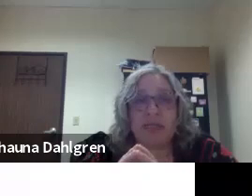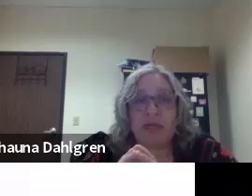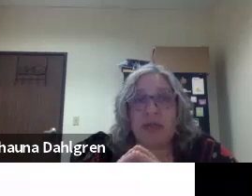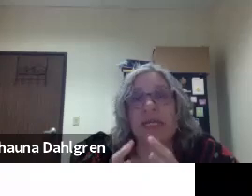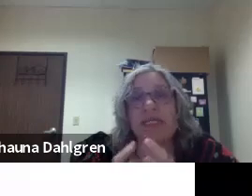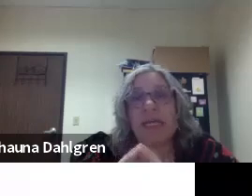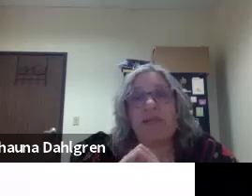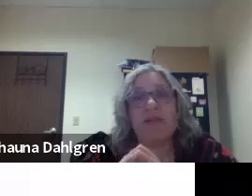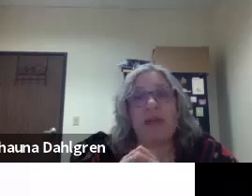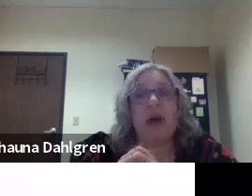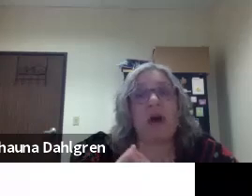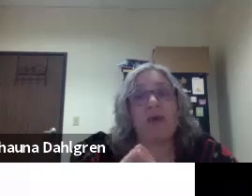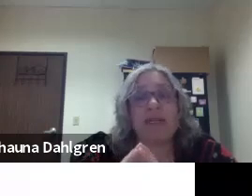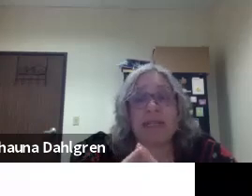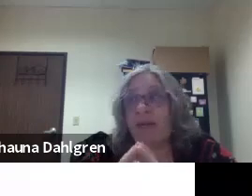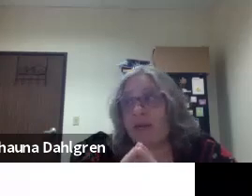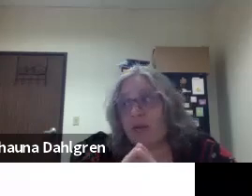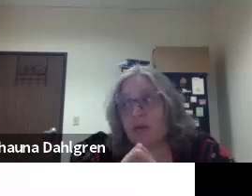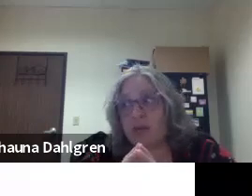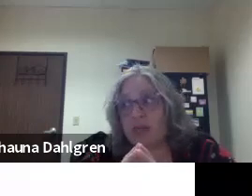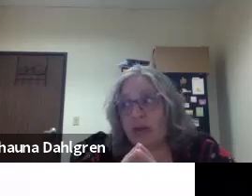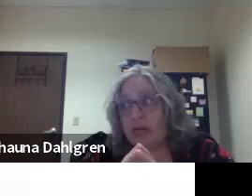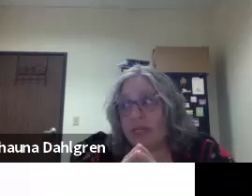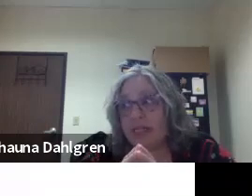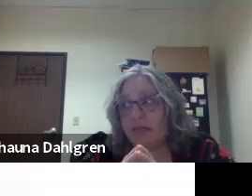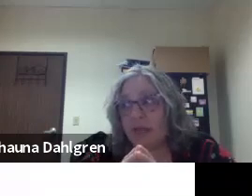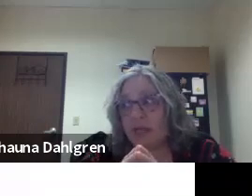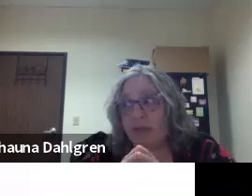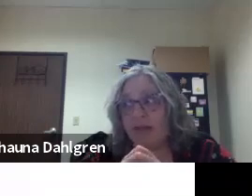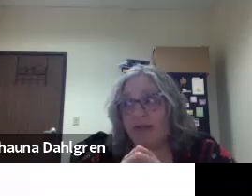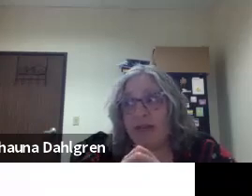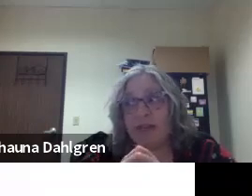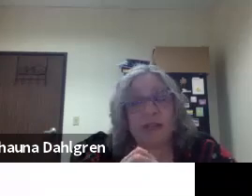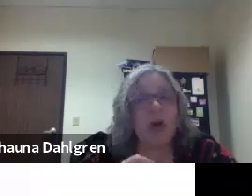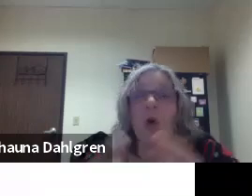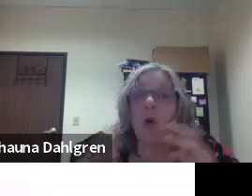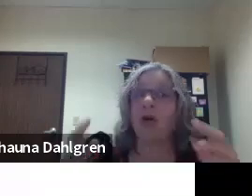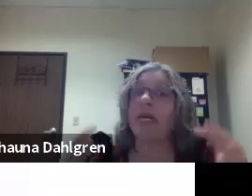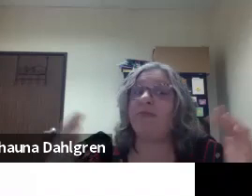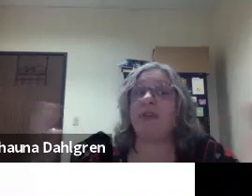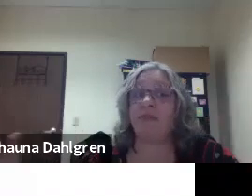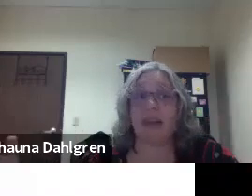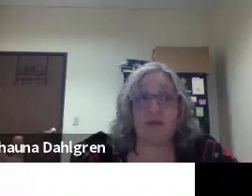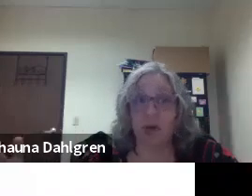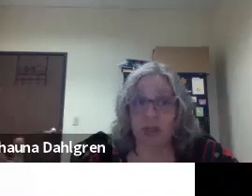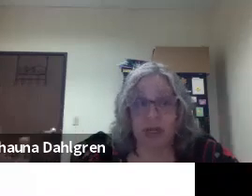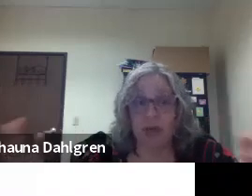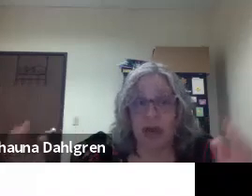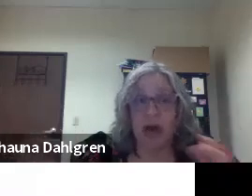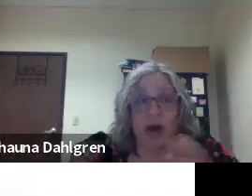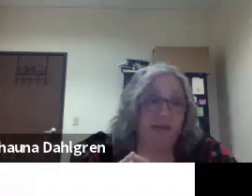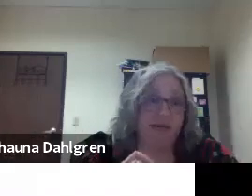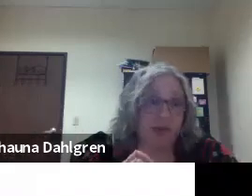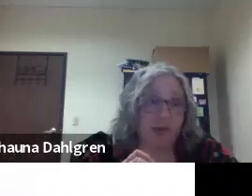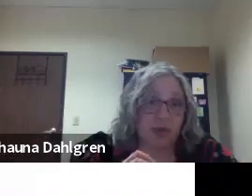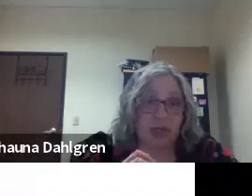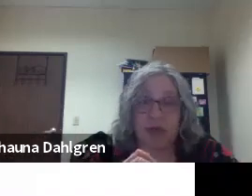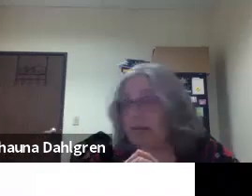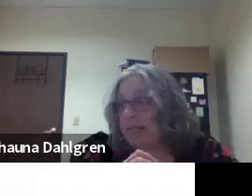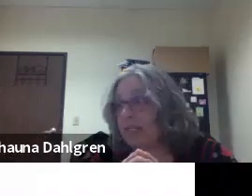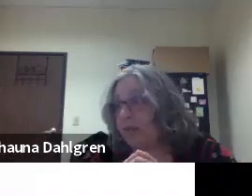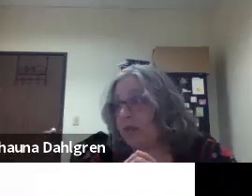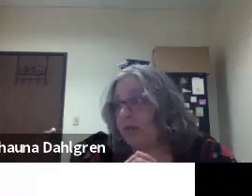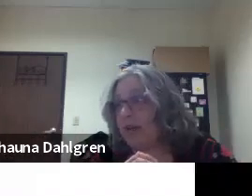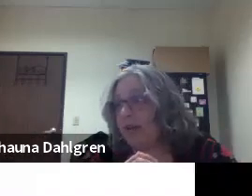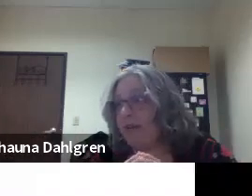with disabilities, even if they are receiving Social Security disability benefits, or even if they've worked their way off of Social